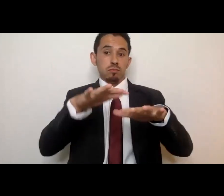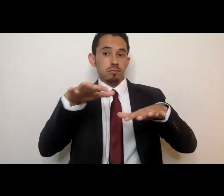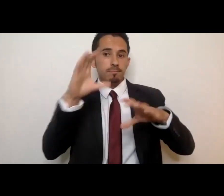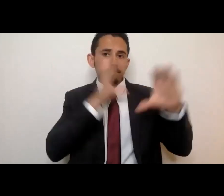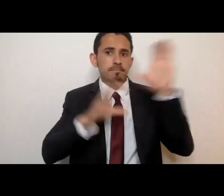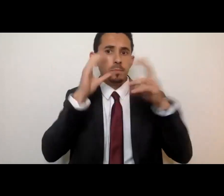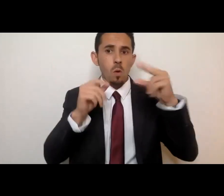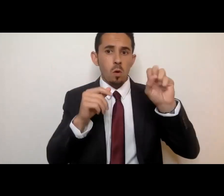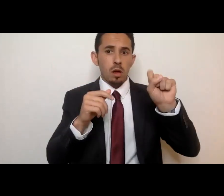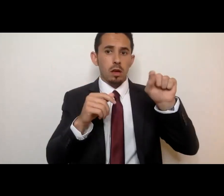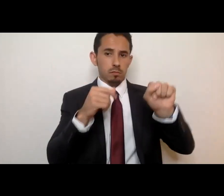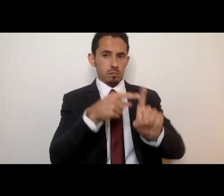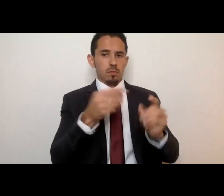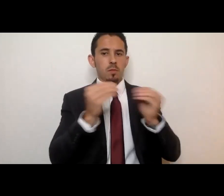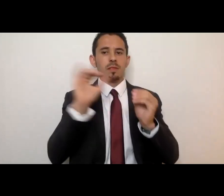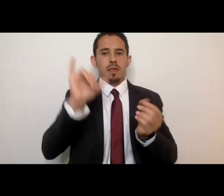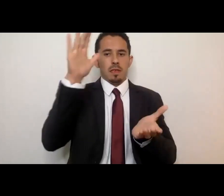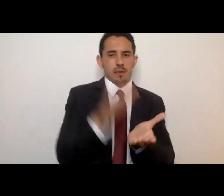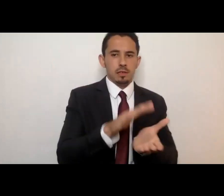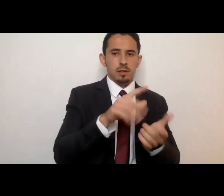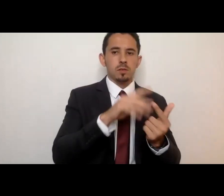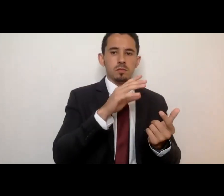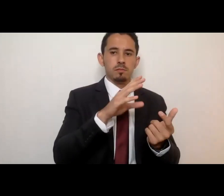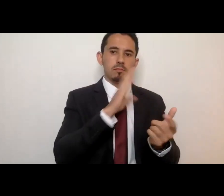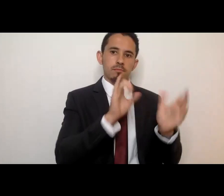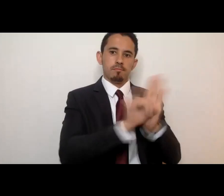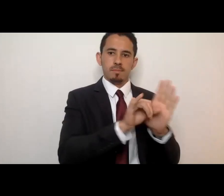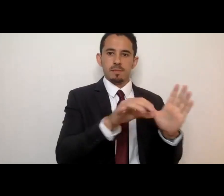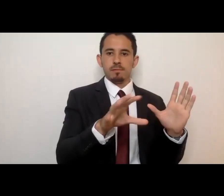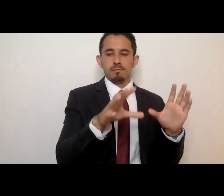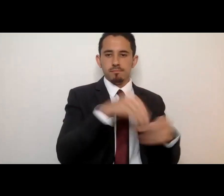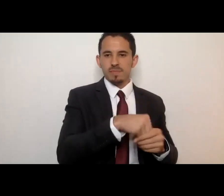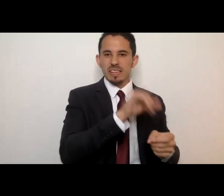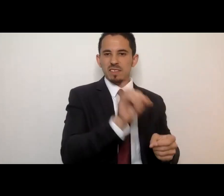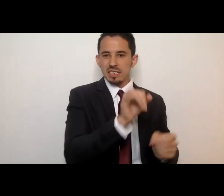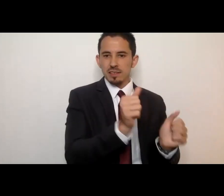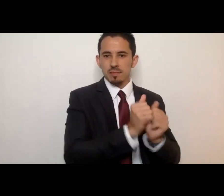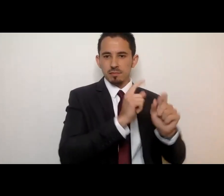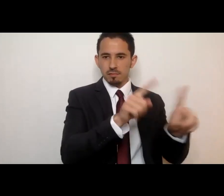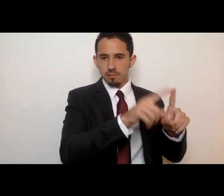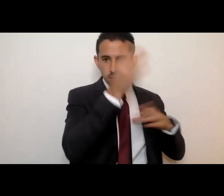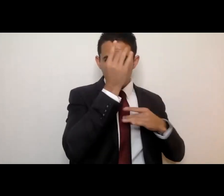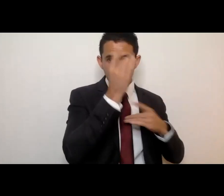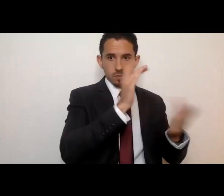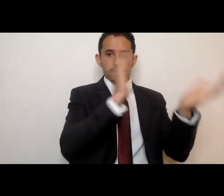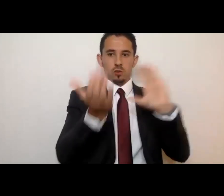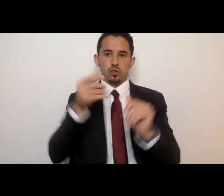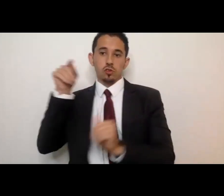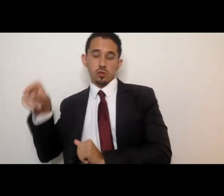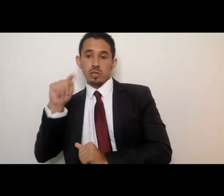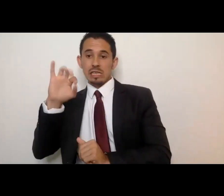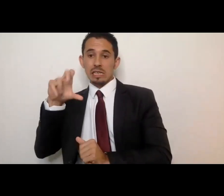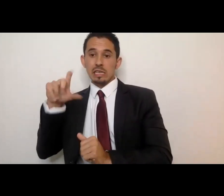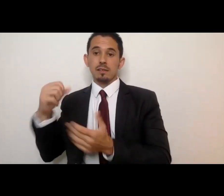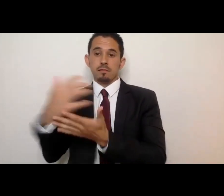Also, questing ticks, those free-living ticks looking for a host, are often less likely to be infected with different